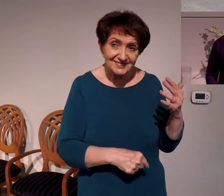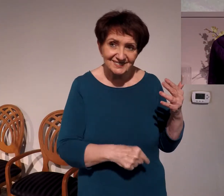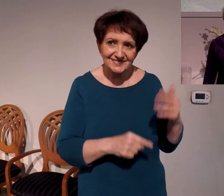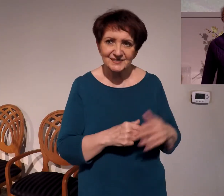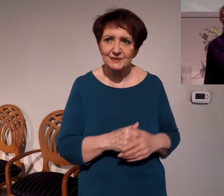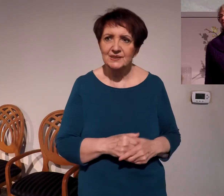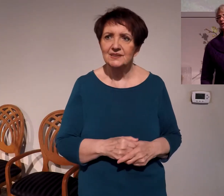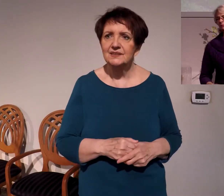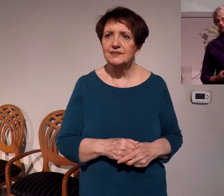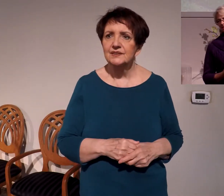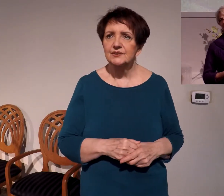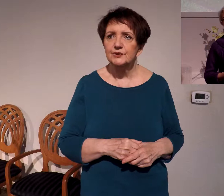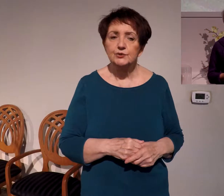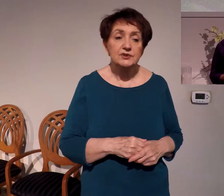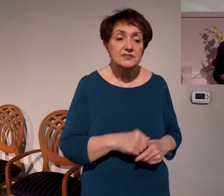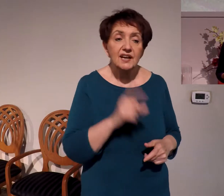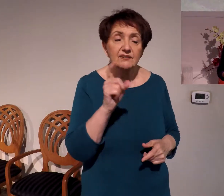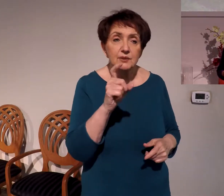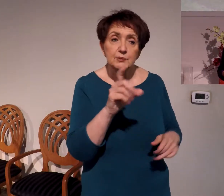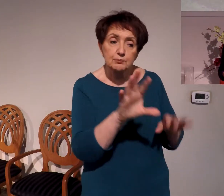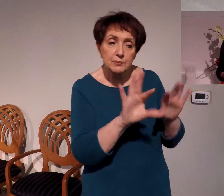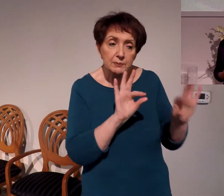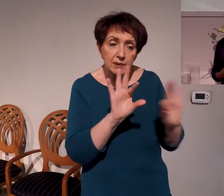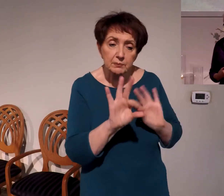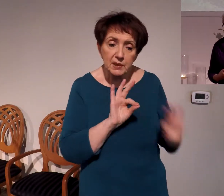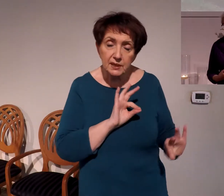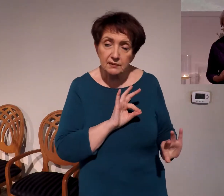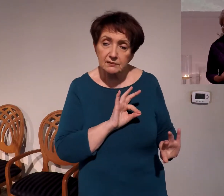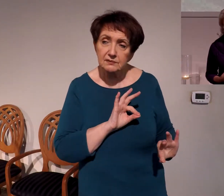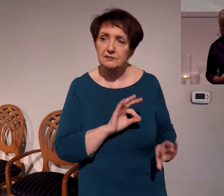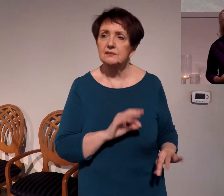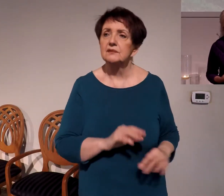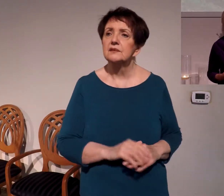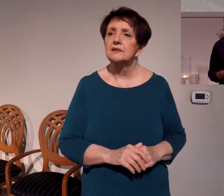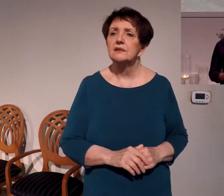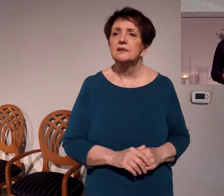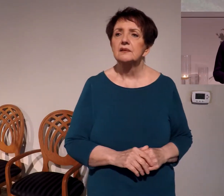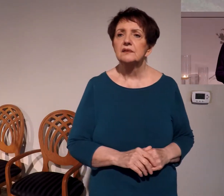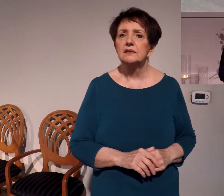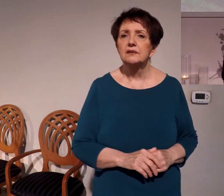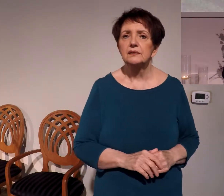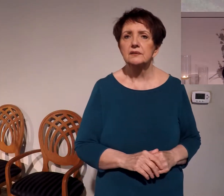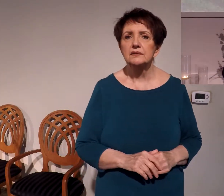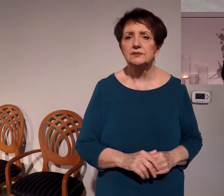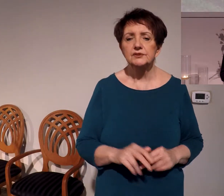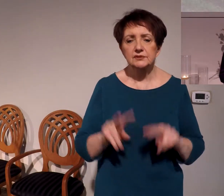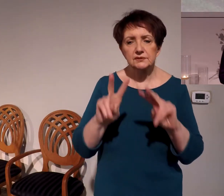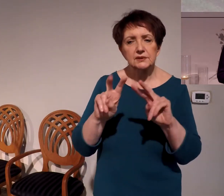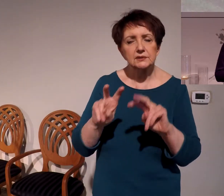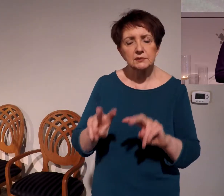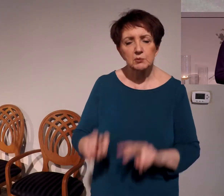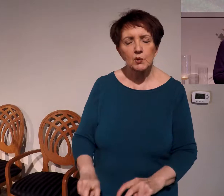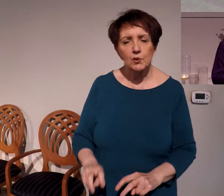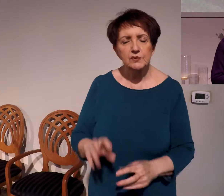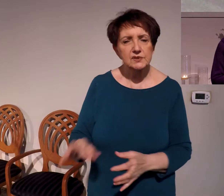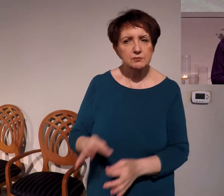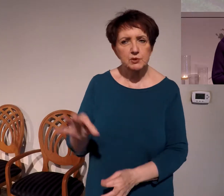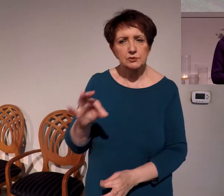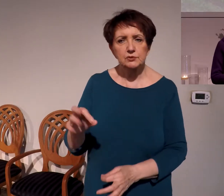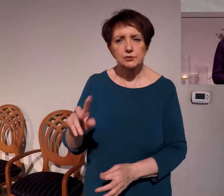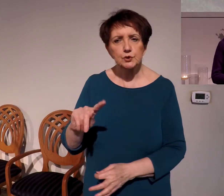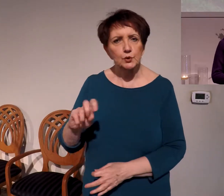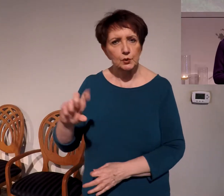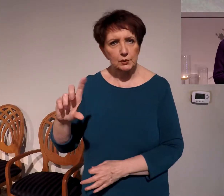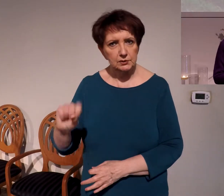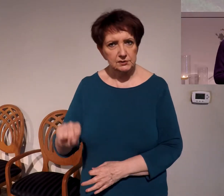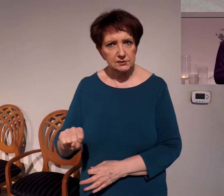right? But it is an opportunity for us to really explore the spiritual tools and the philosophy